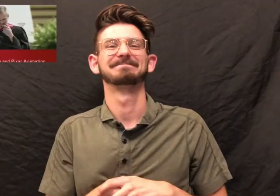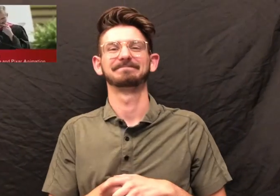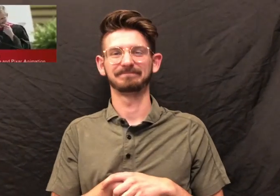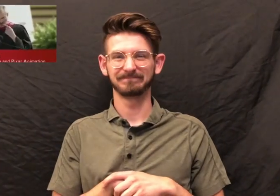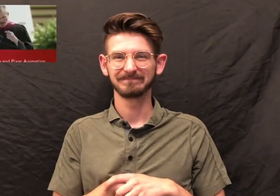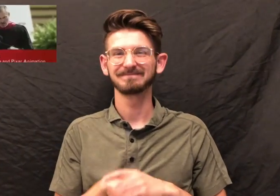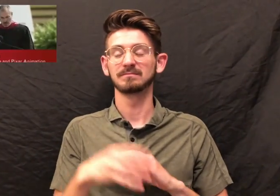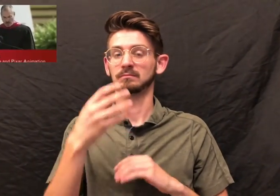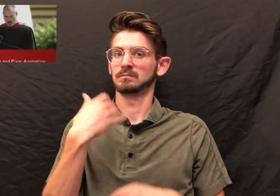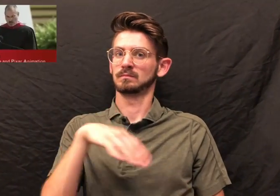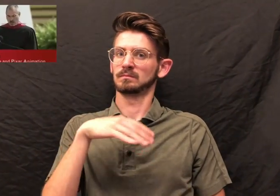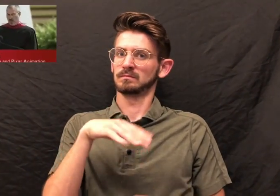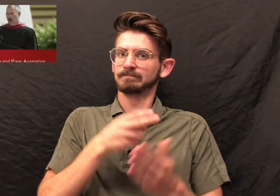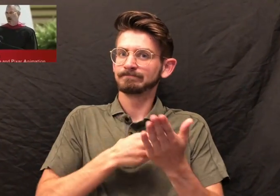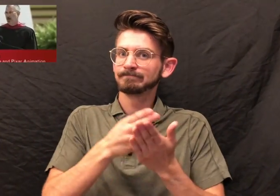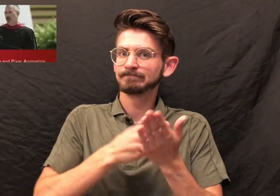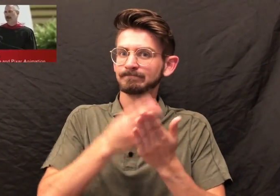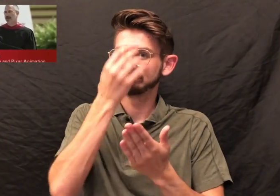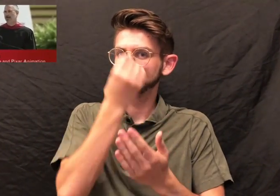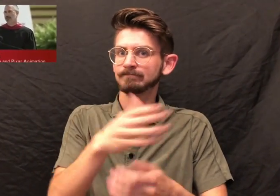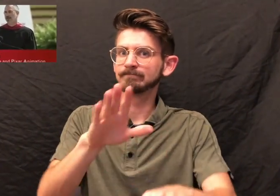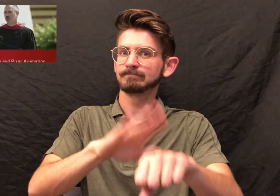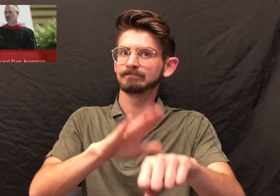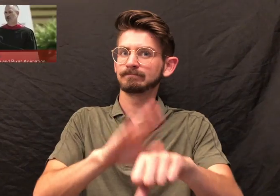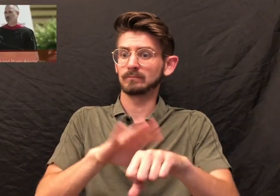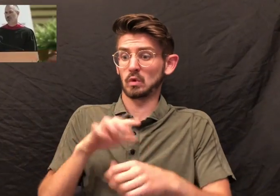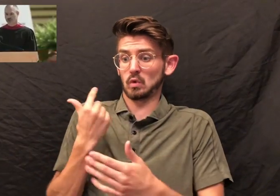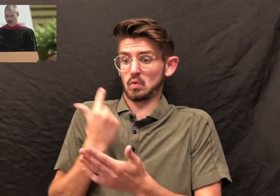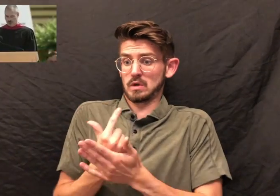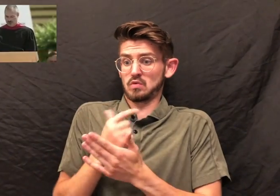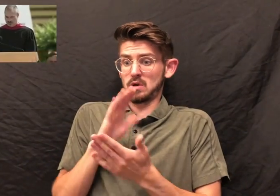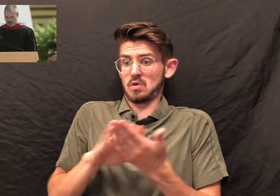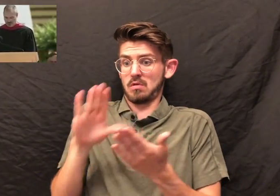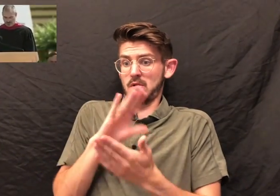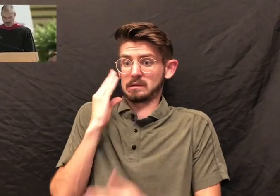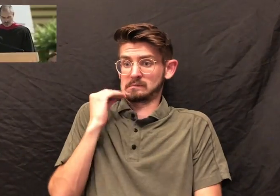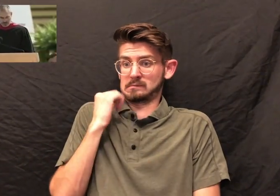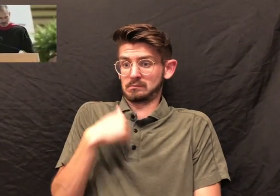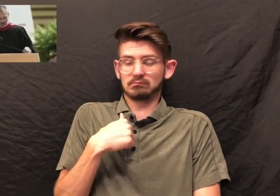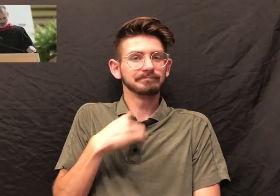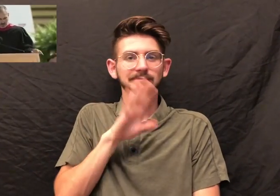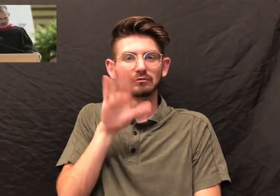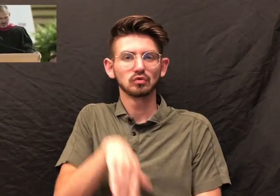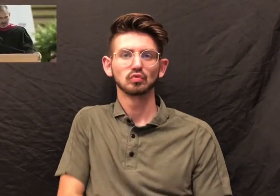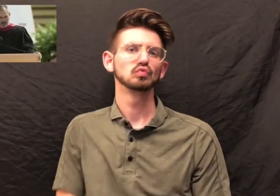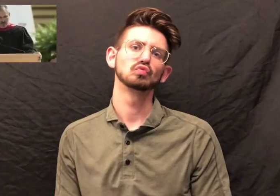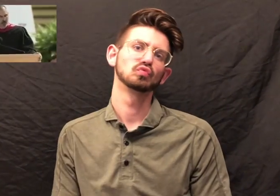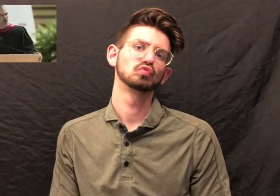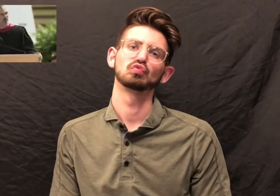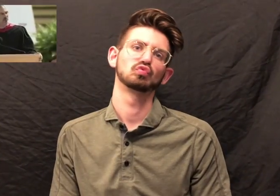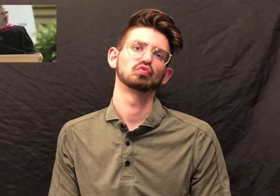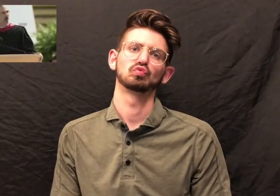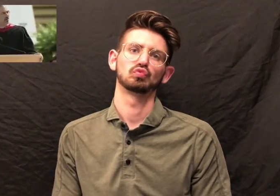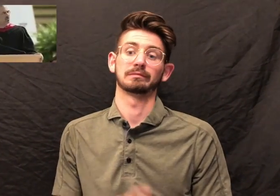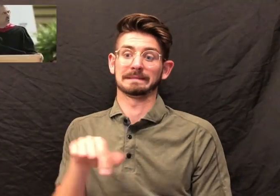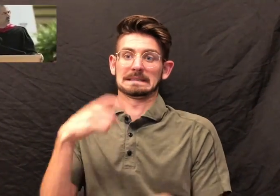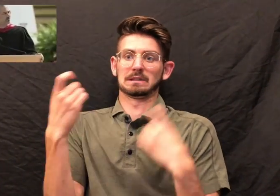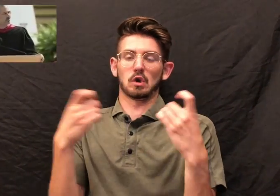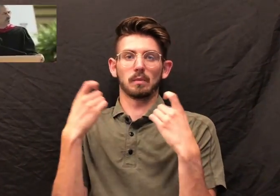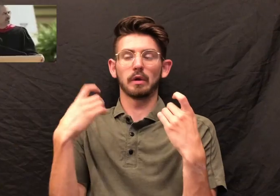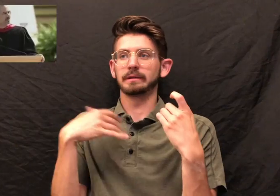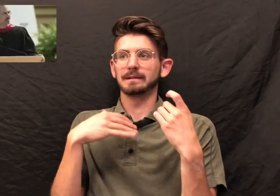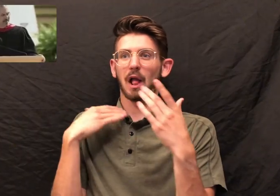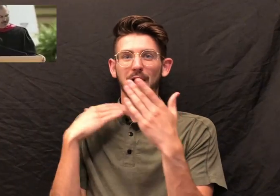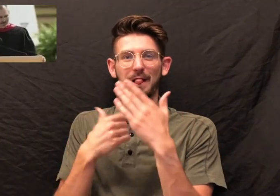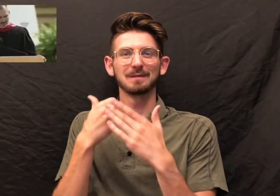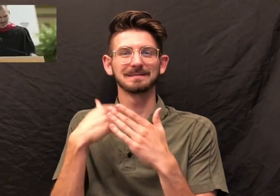Truth be told, I never graduated from college, and this is the closest I've ever gotten